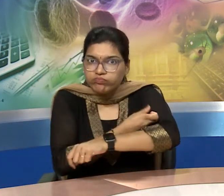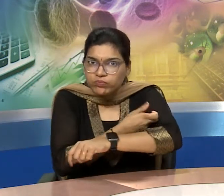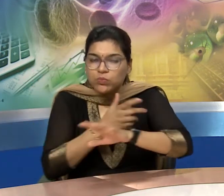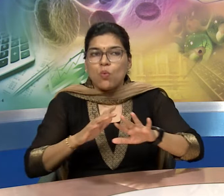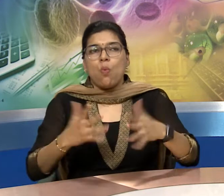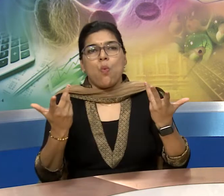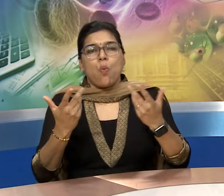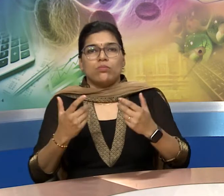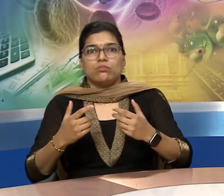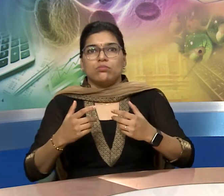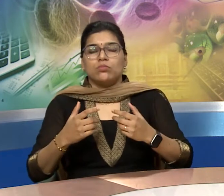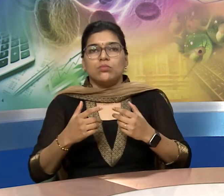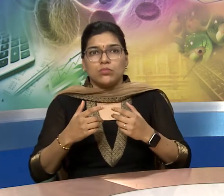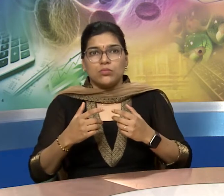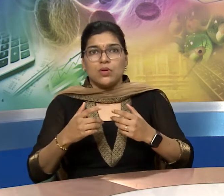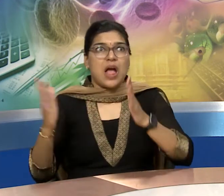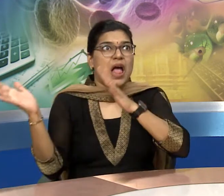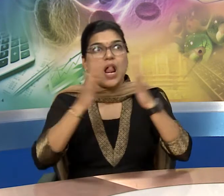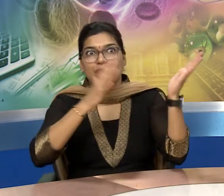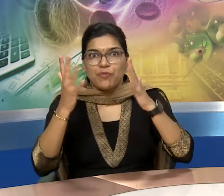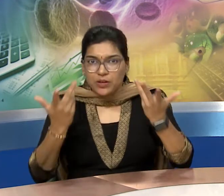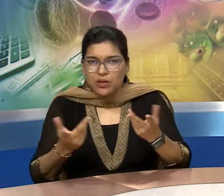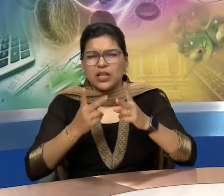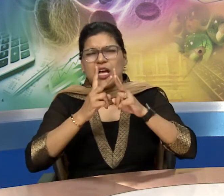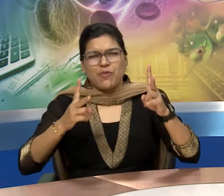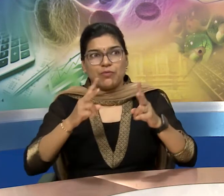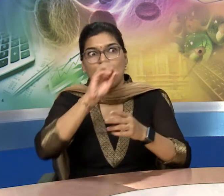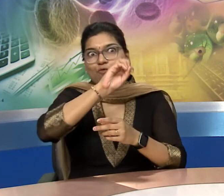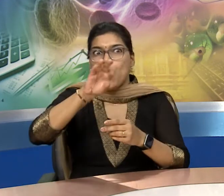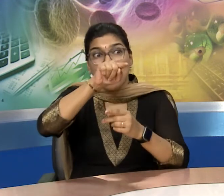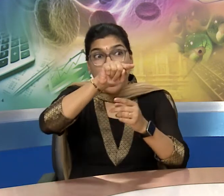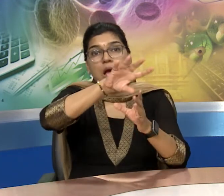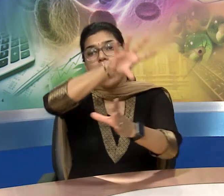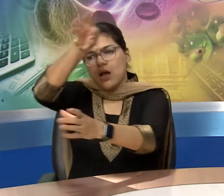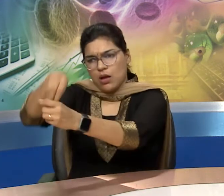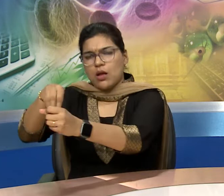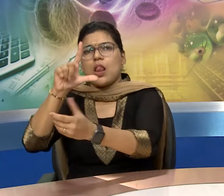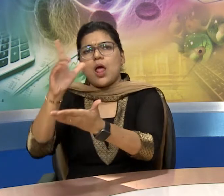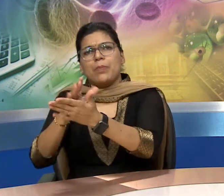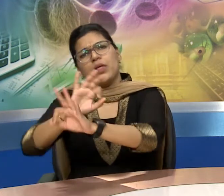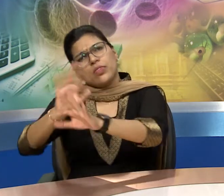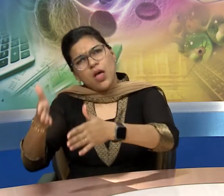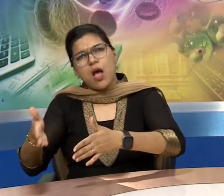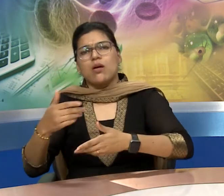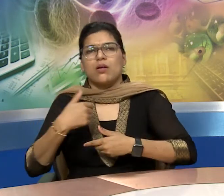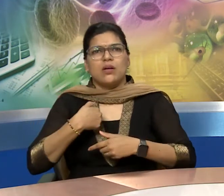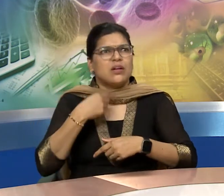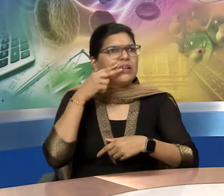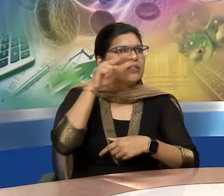Like the COVID vaccination, the polio drop related any information. All